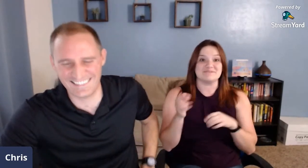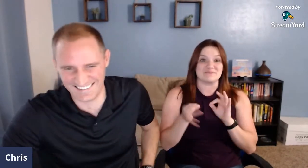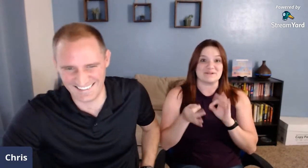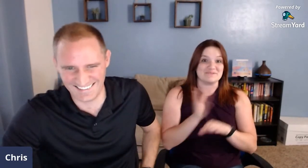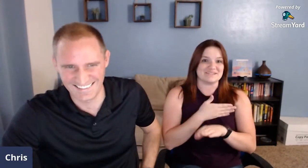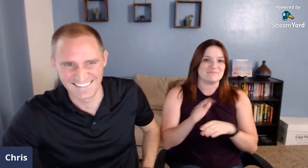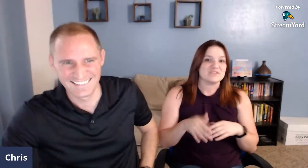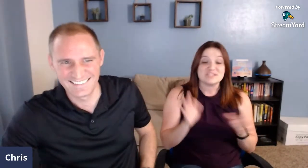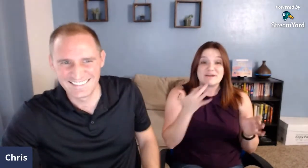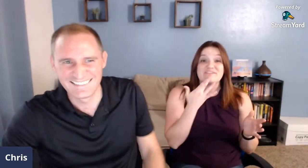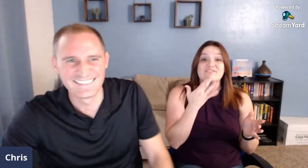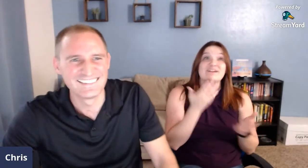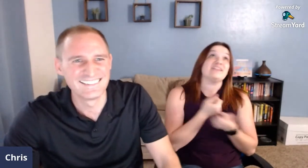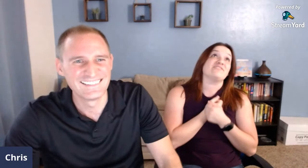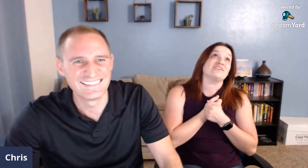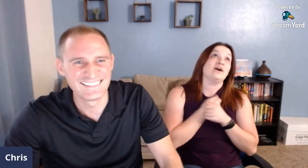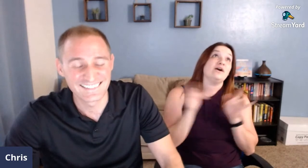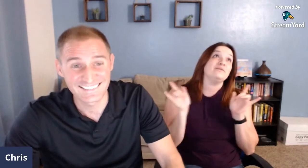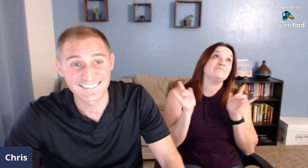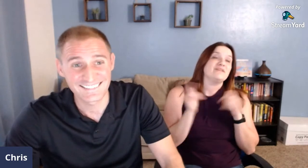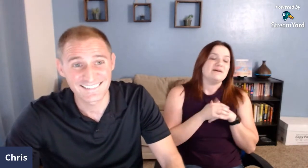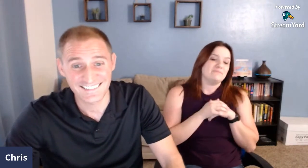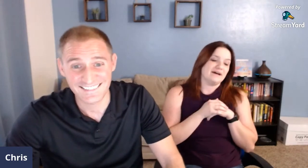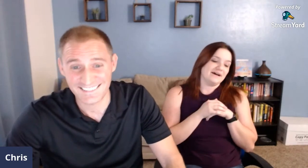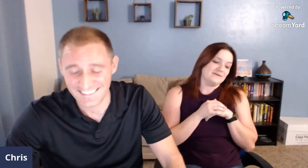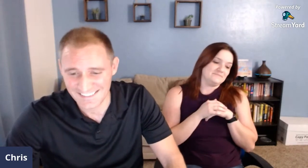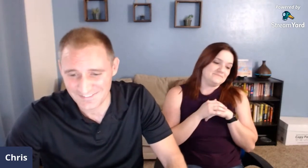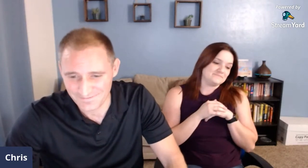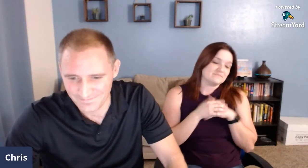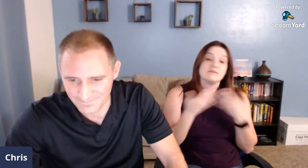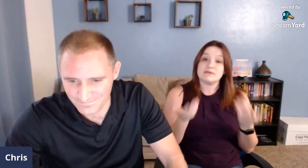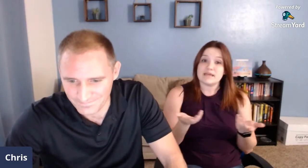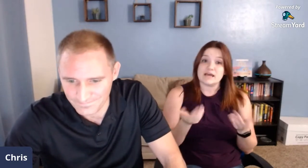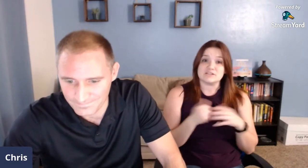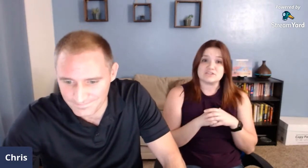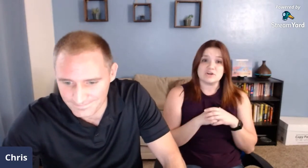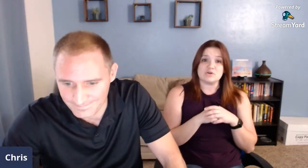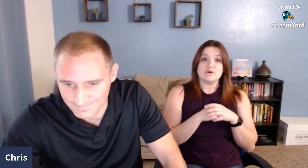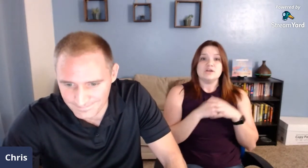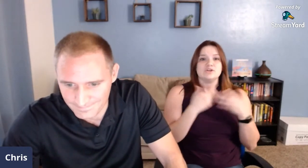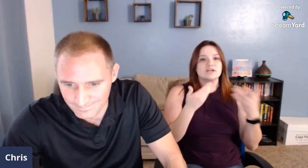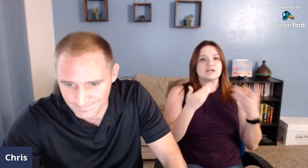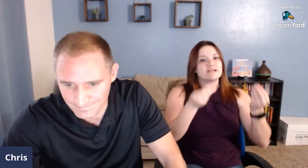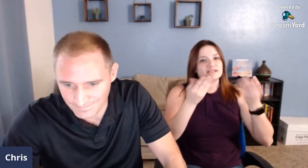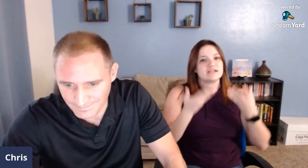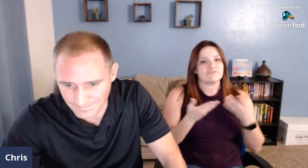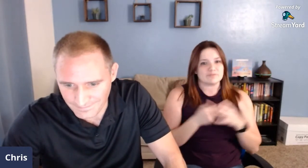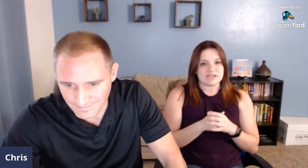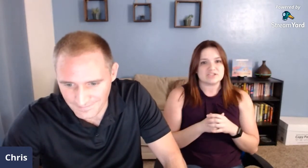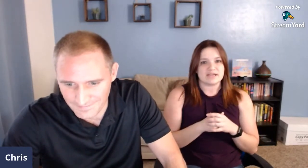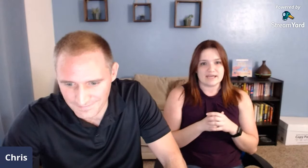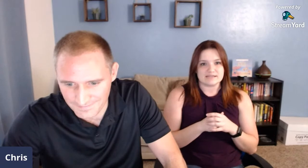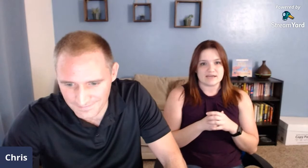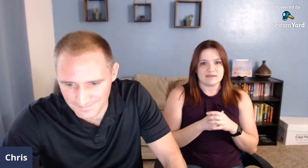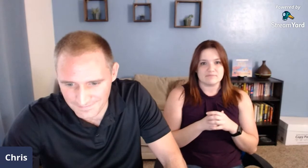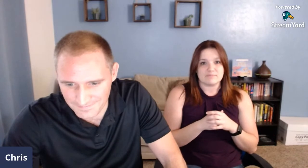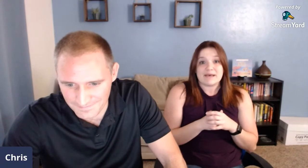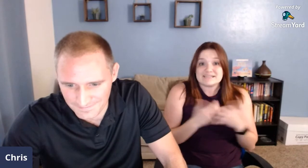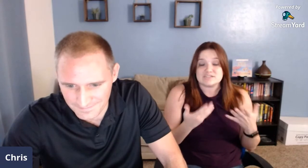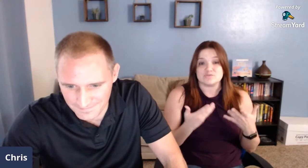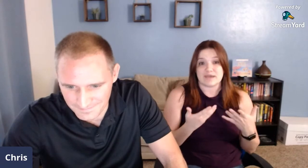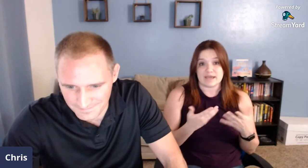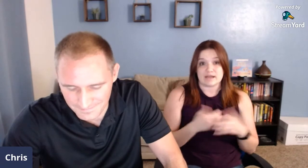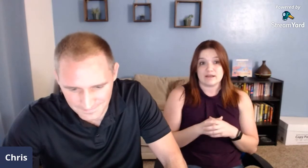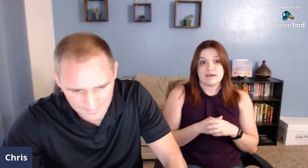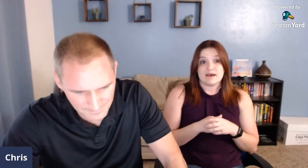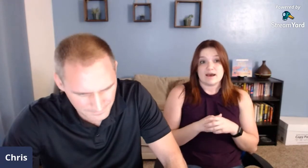it comes to interpreting music. She's my favorite. I love her. But yeah, so you're going to want to get that information ahead of time, the